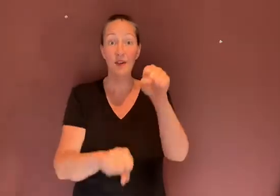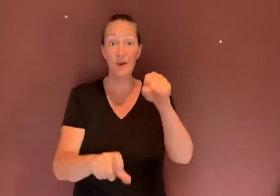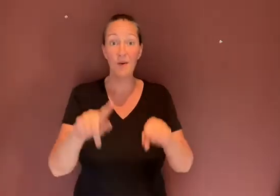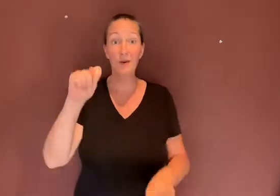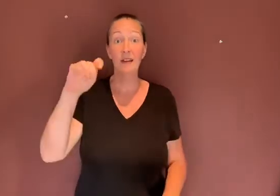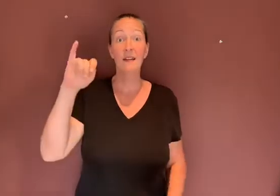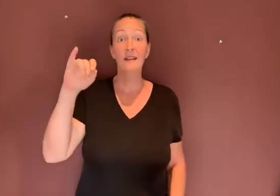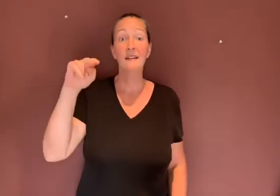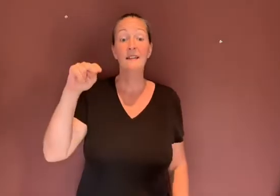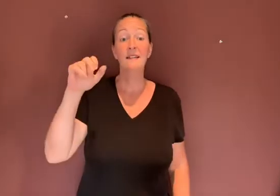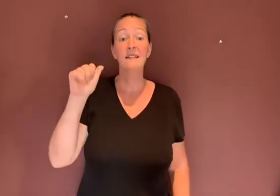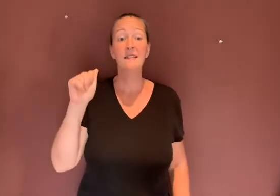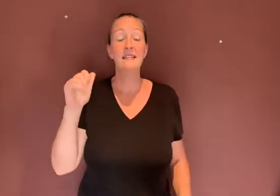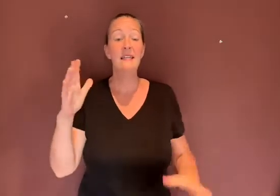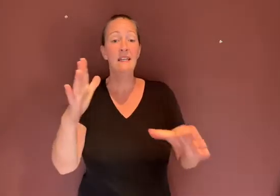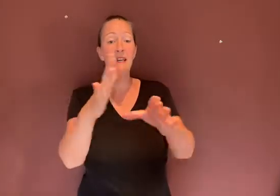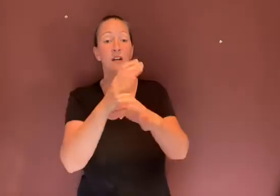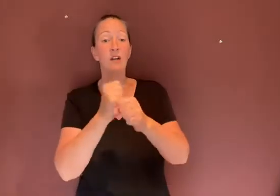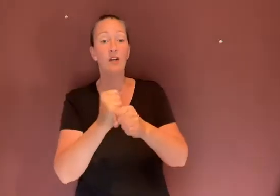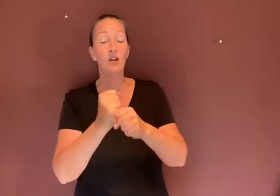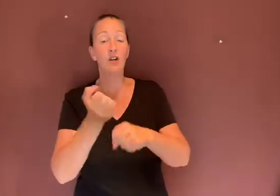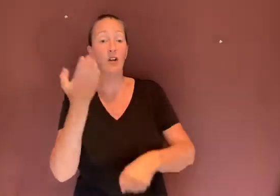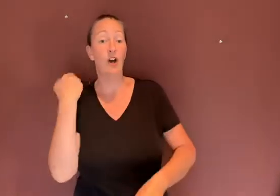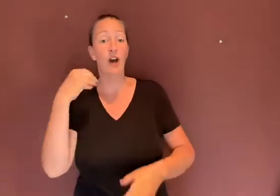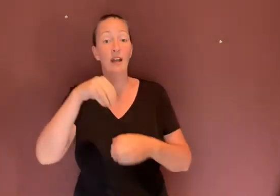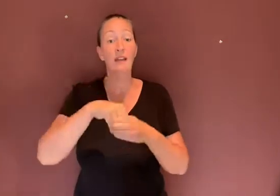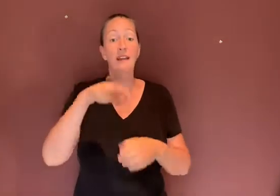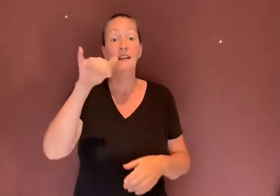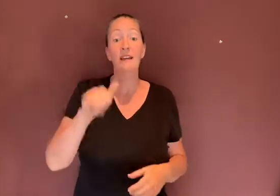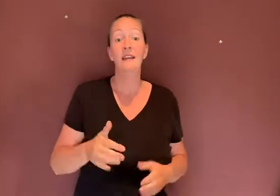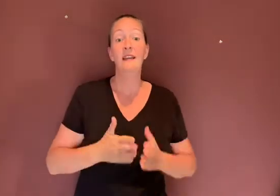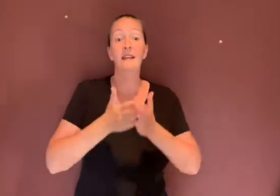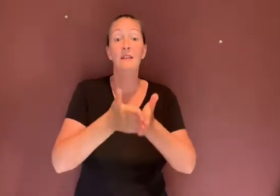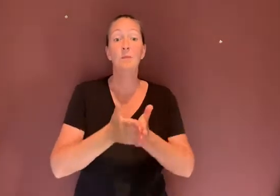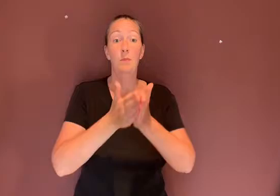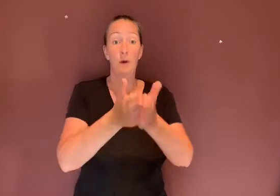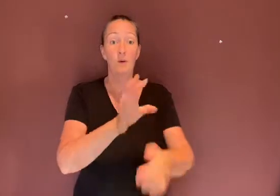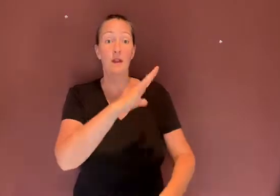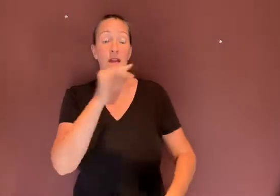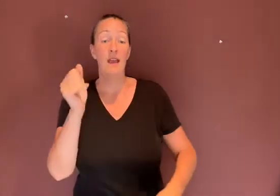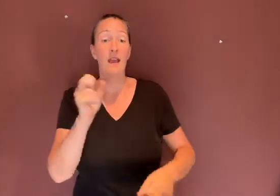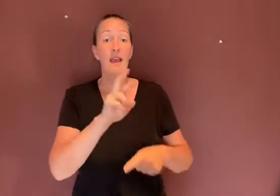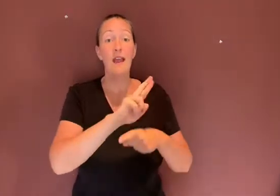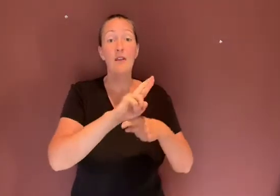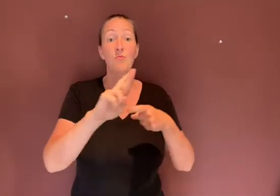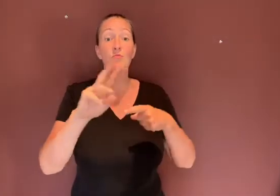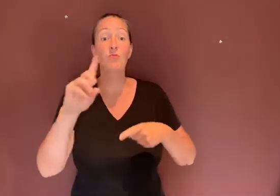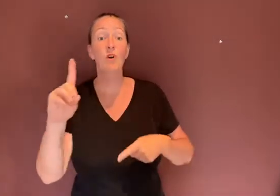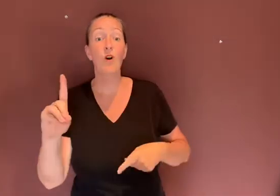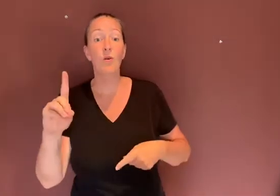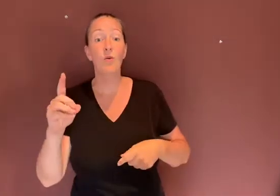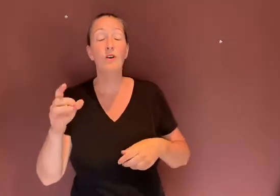So Tina got in the boat and rowed